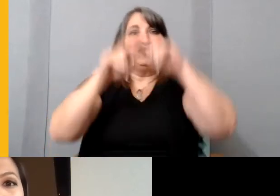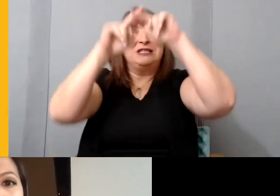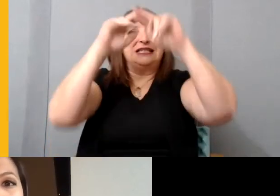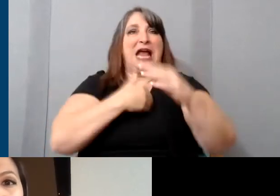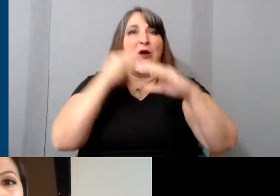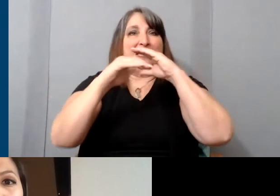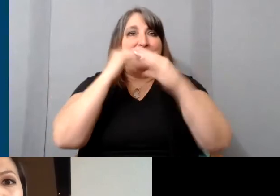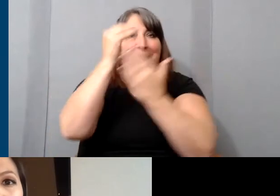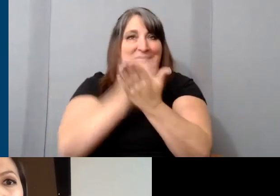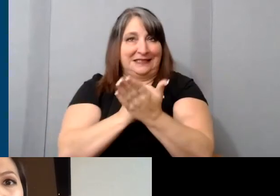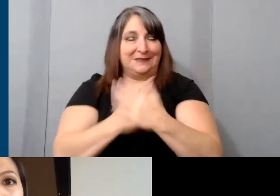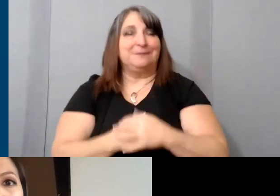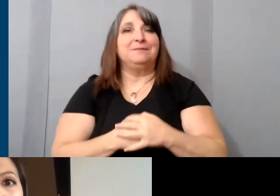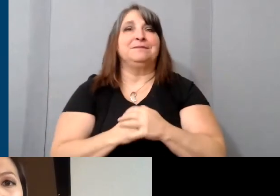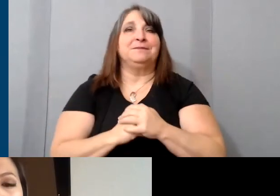slide, please.